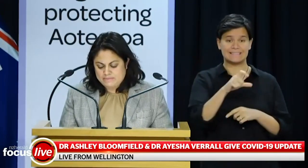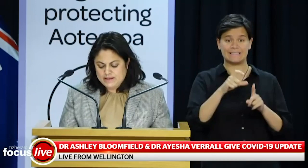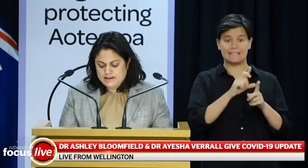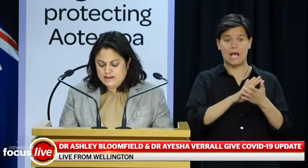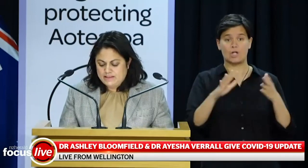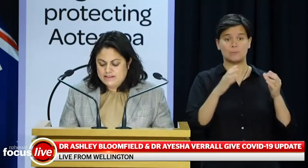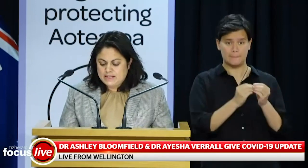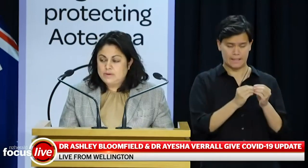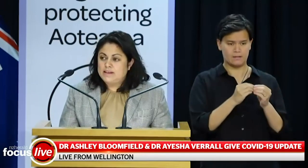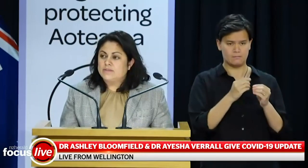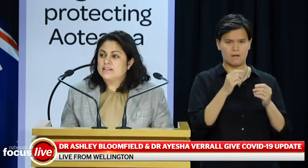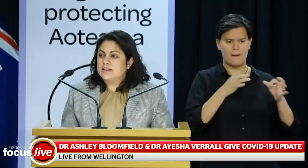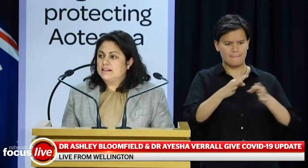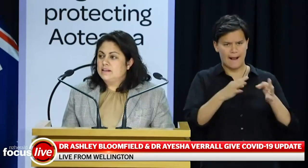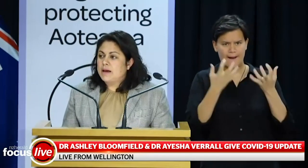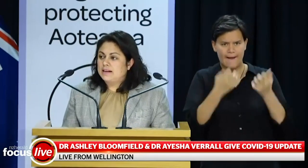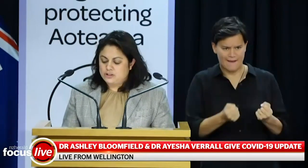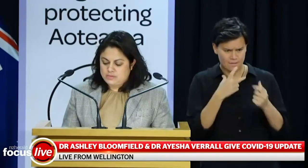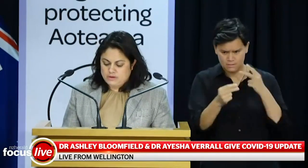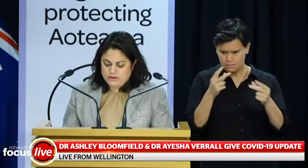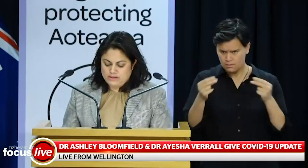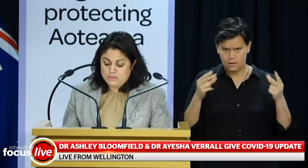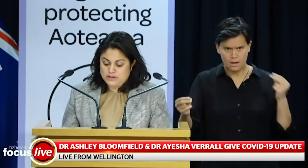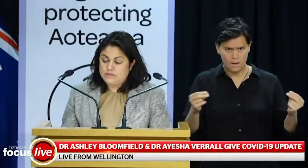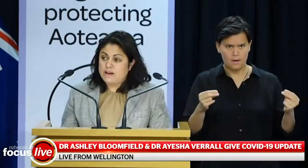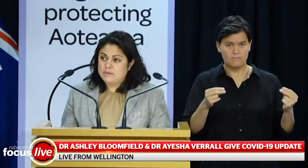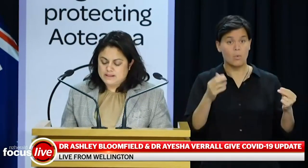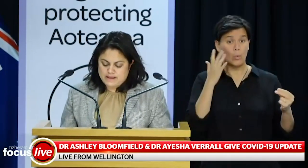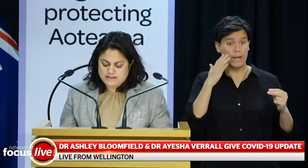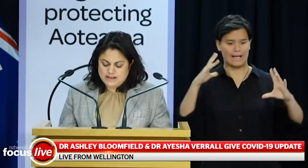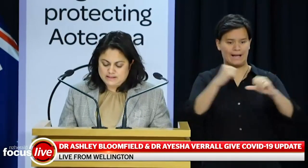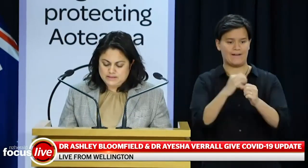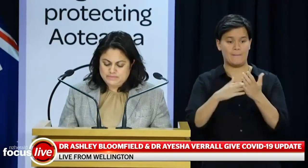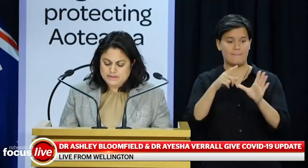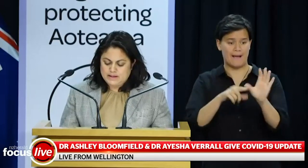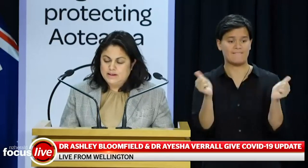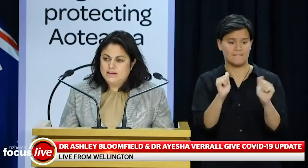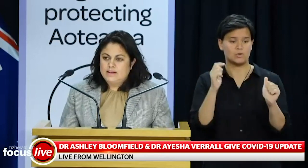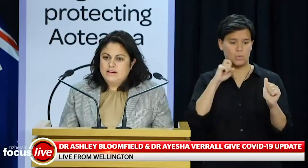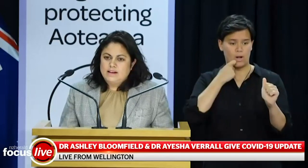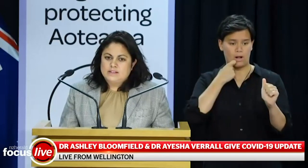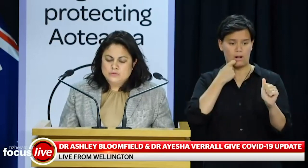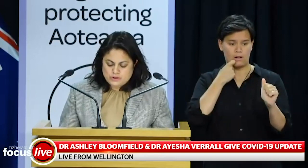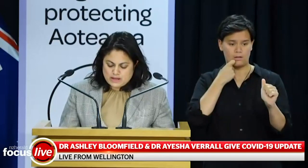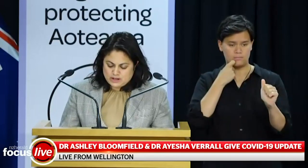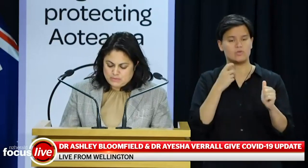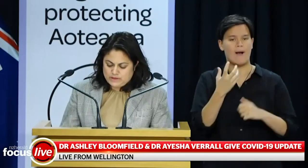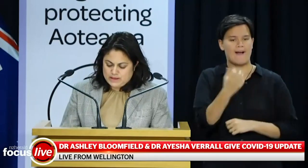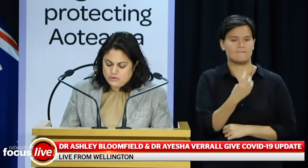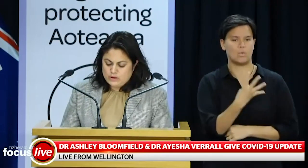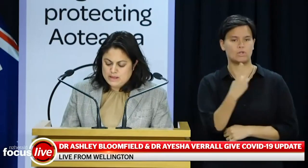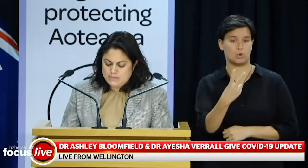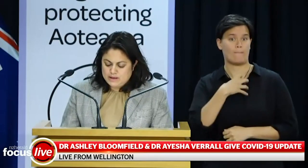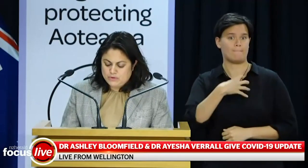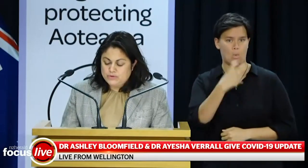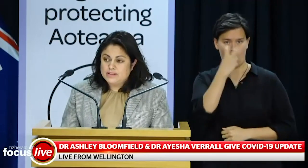of May. The DHB is vaccinating in partnership with community pharmacy vaccinators. It's also that time of